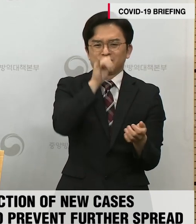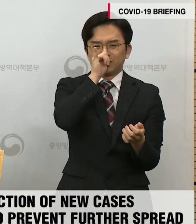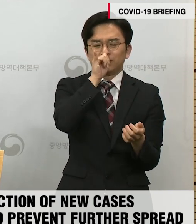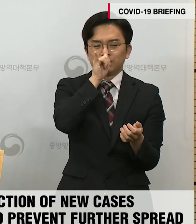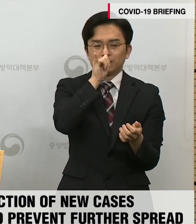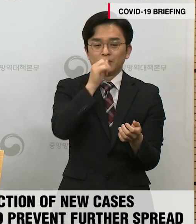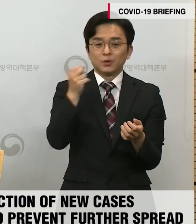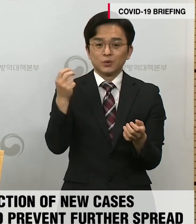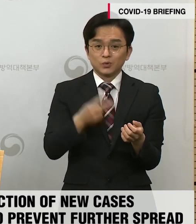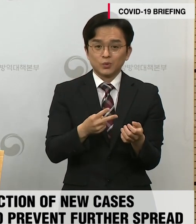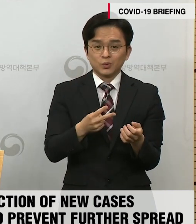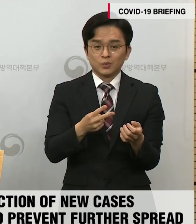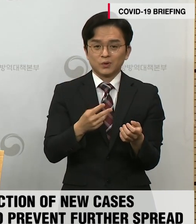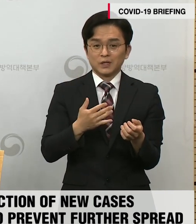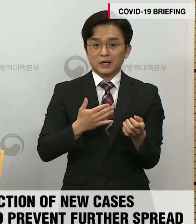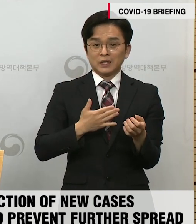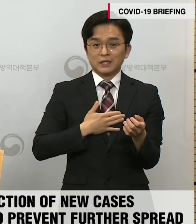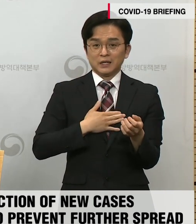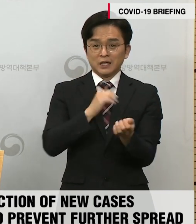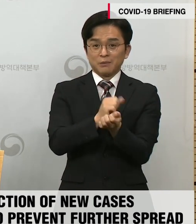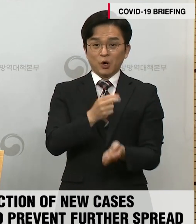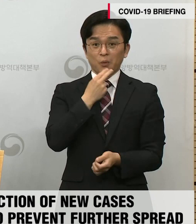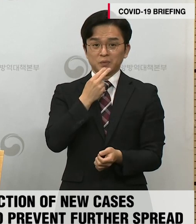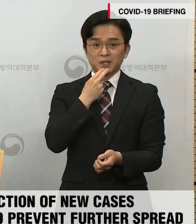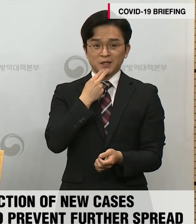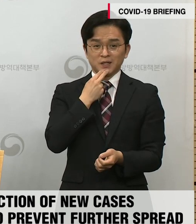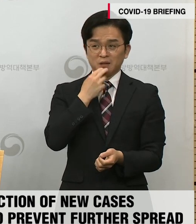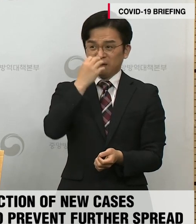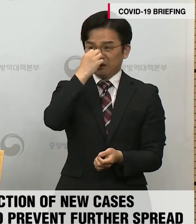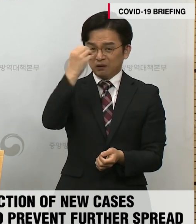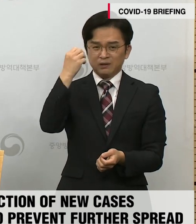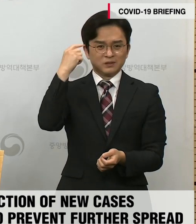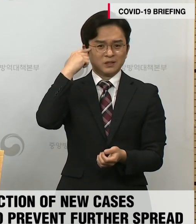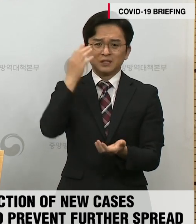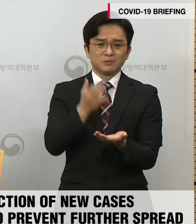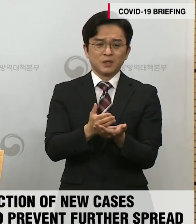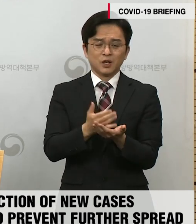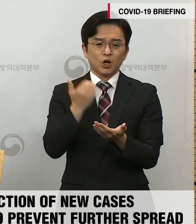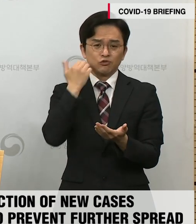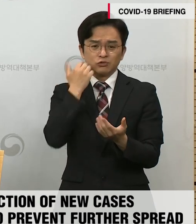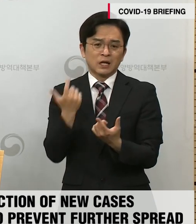through anyone. And this is something that we need to keep in mind.